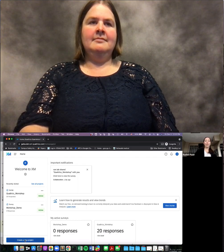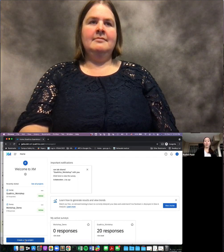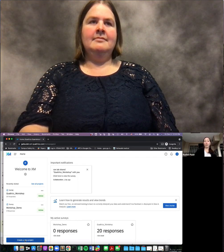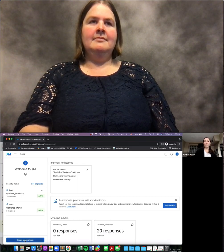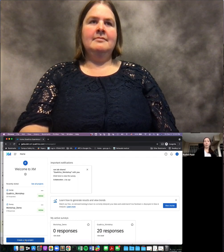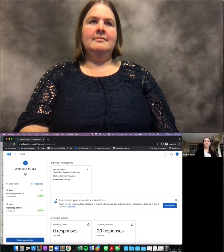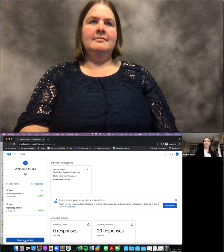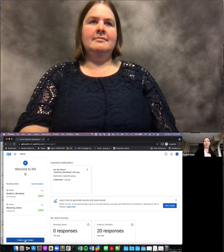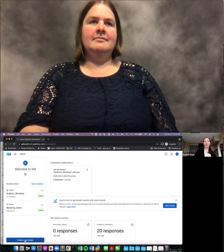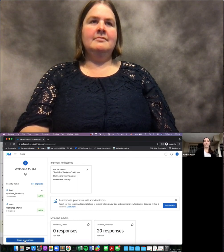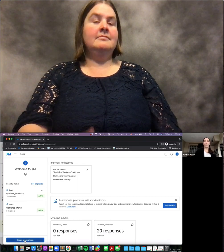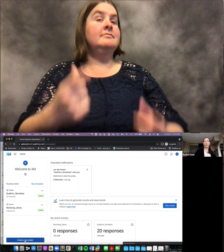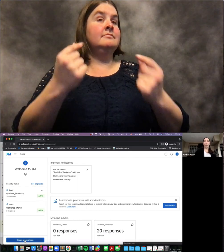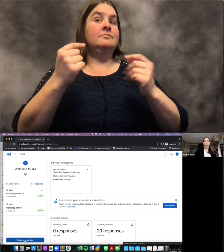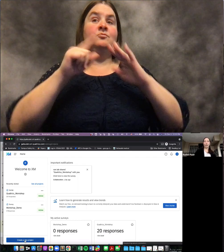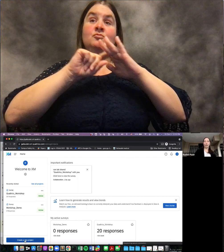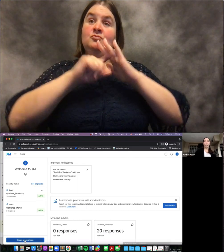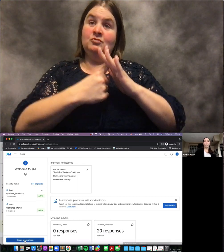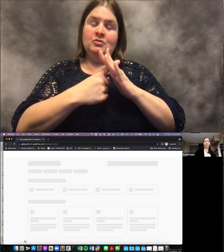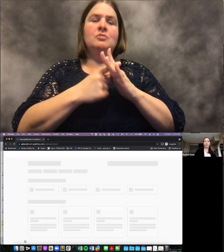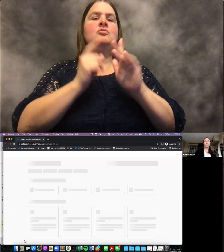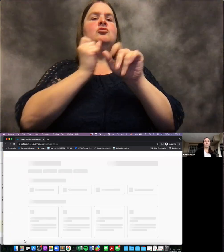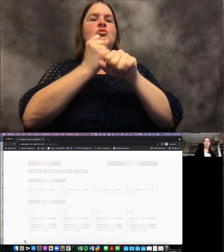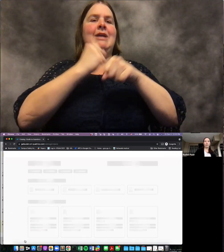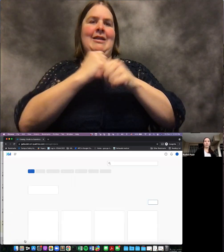So I'm going to start by creating a new project.